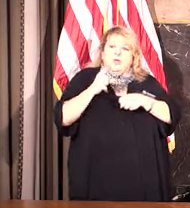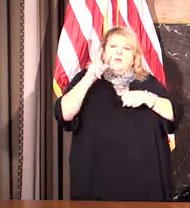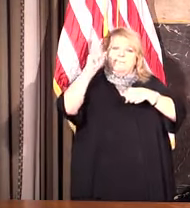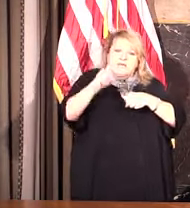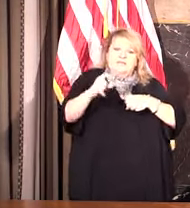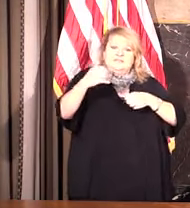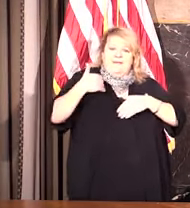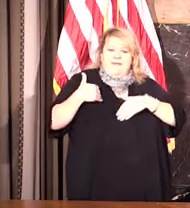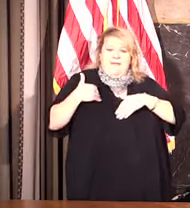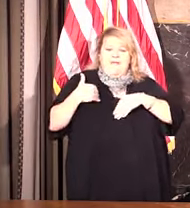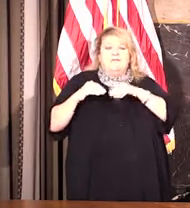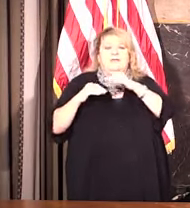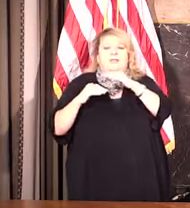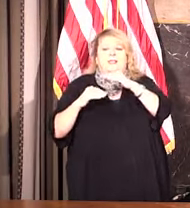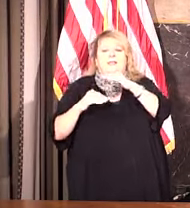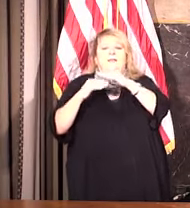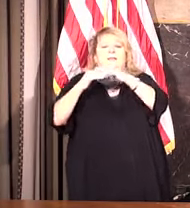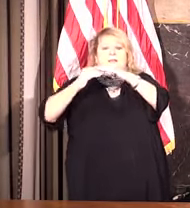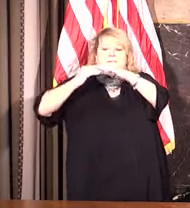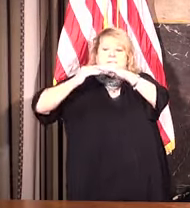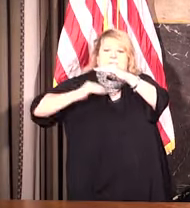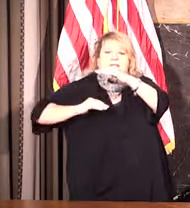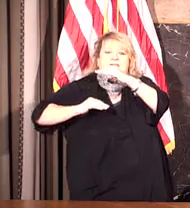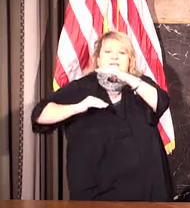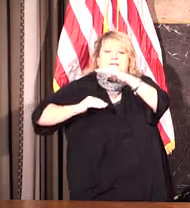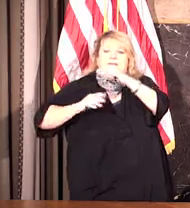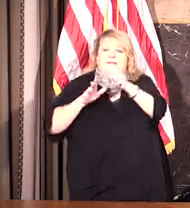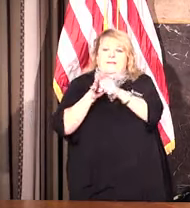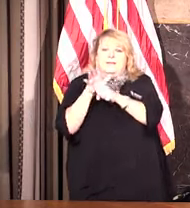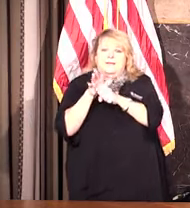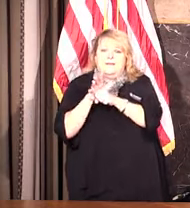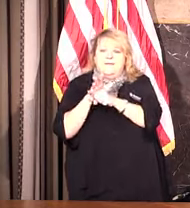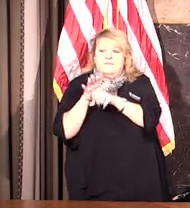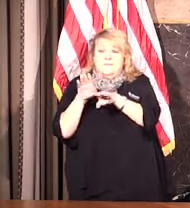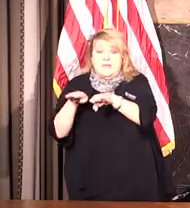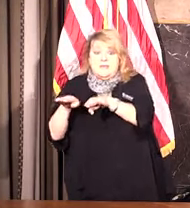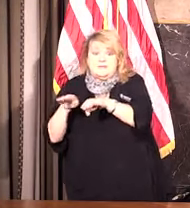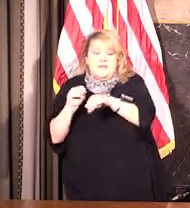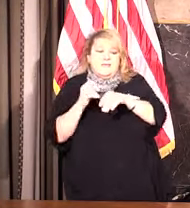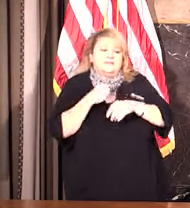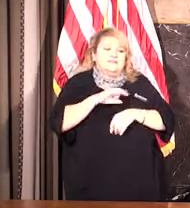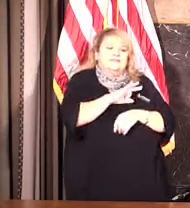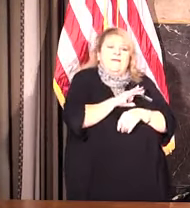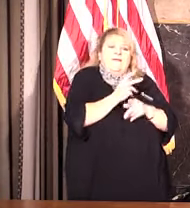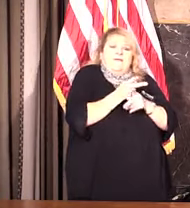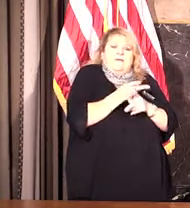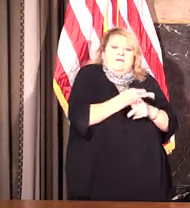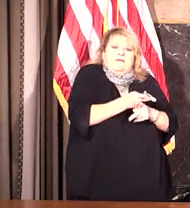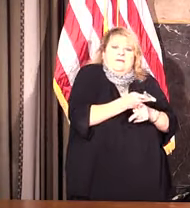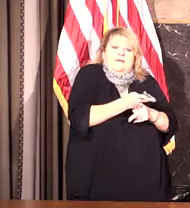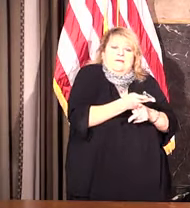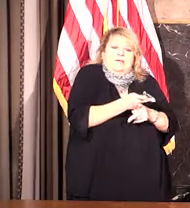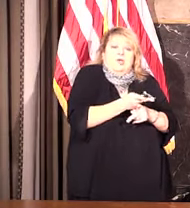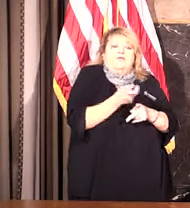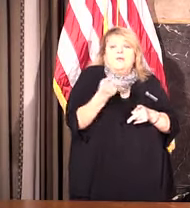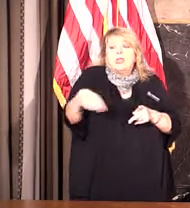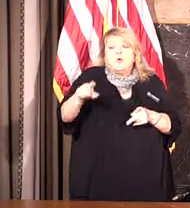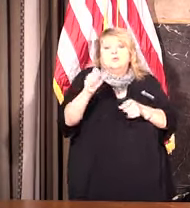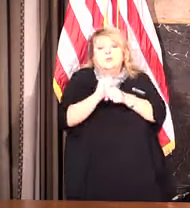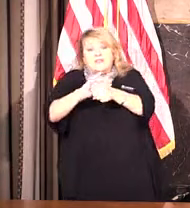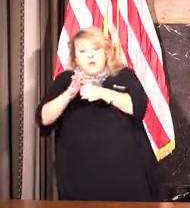life-saving care to the people of Louisiana, those with COVID and those who don't have COVID. So